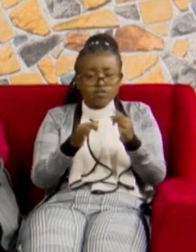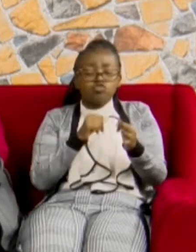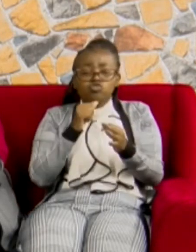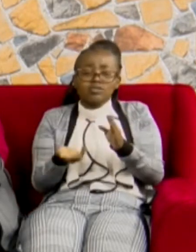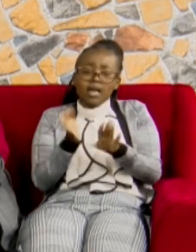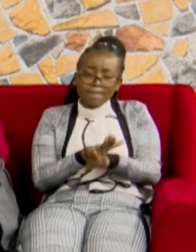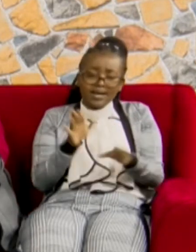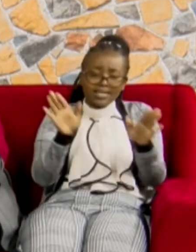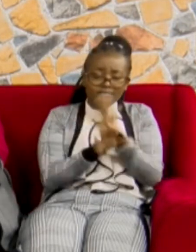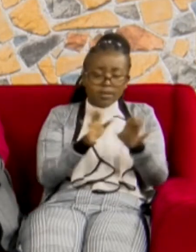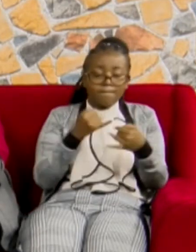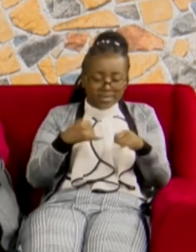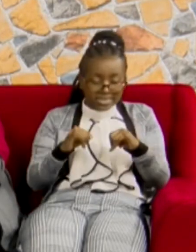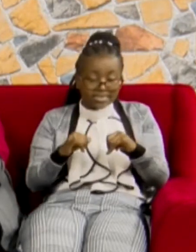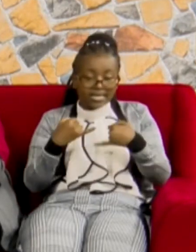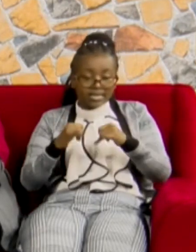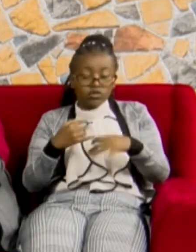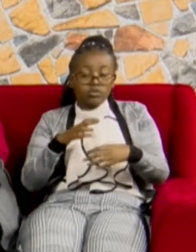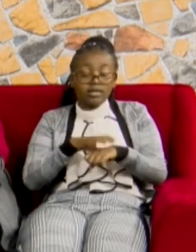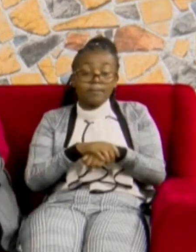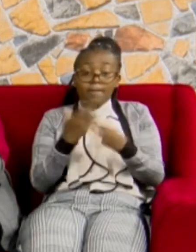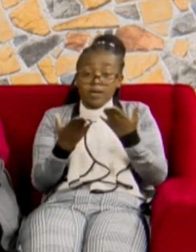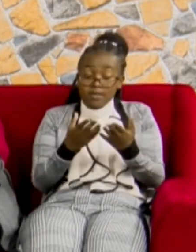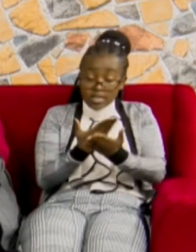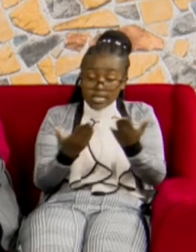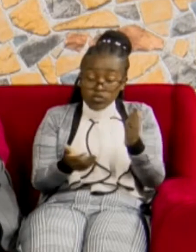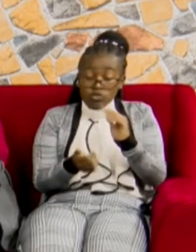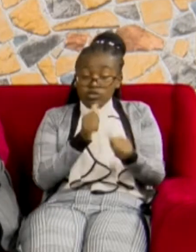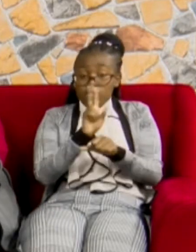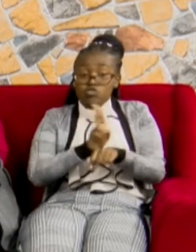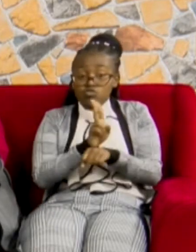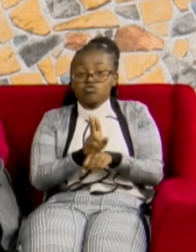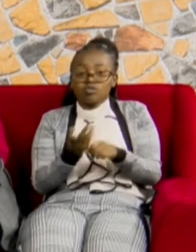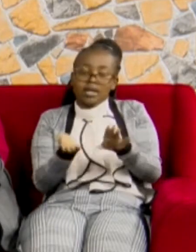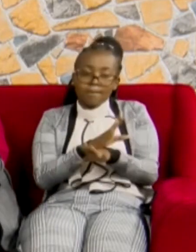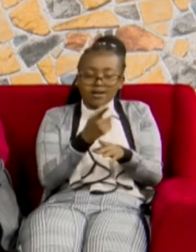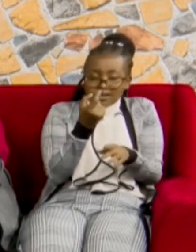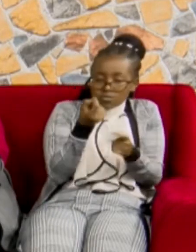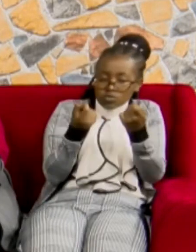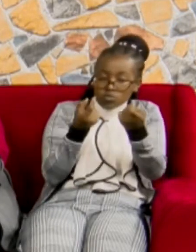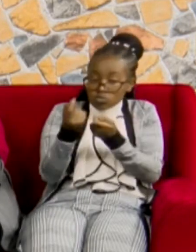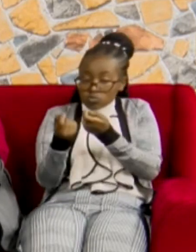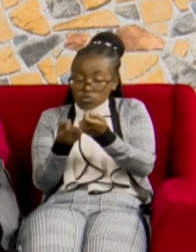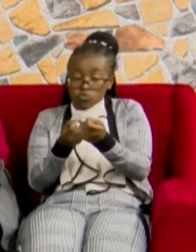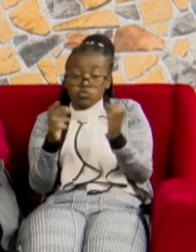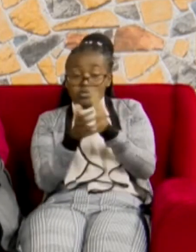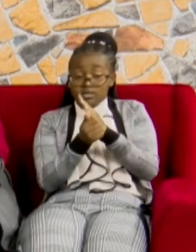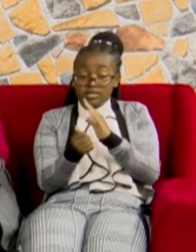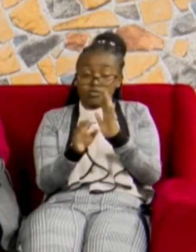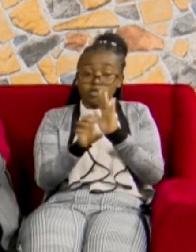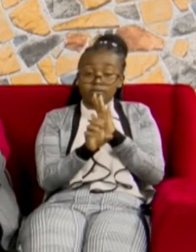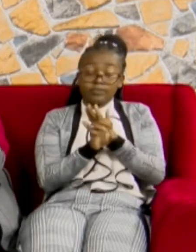everything, there are adaptive equipment that you can use to help on your day-to-day. For example, is